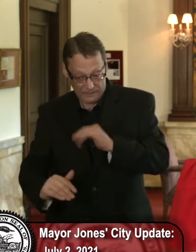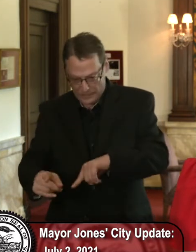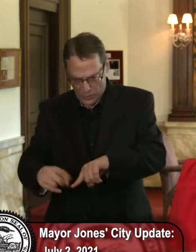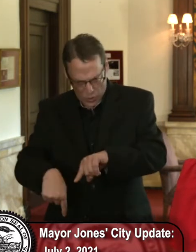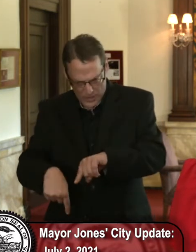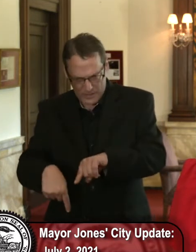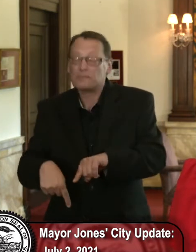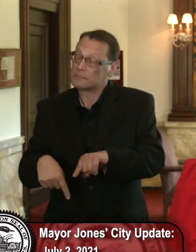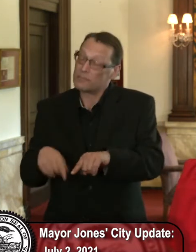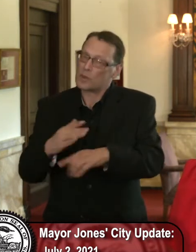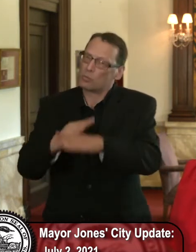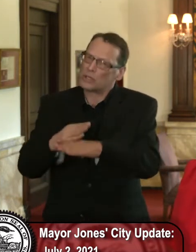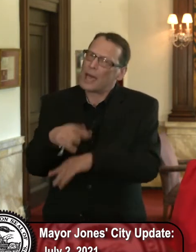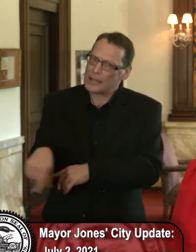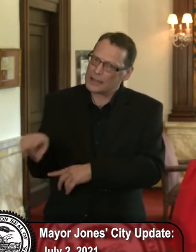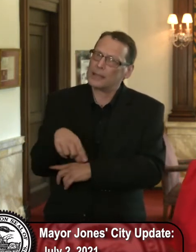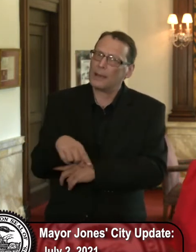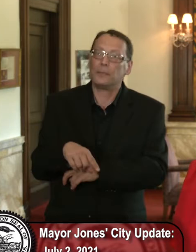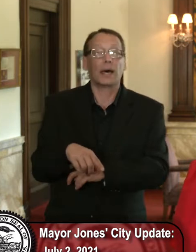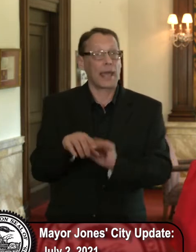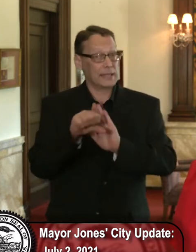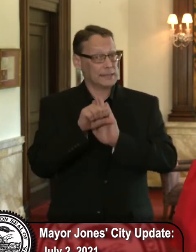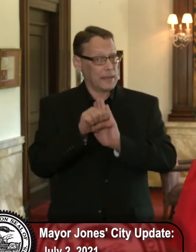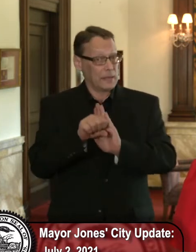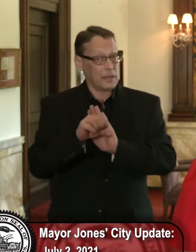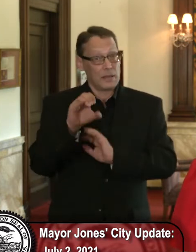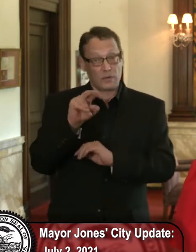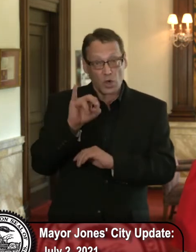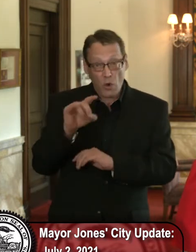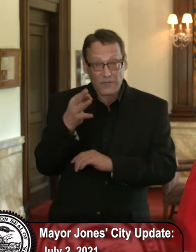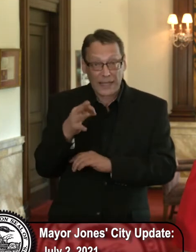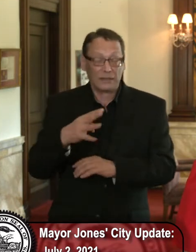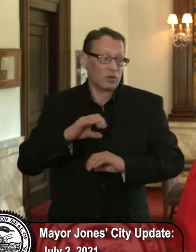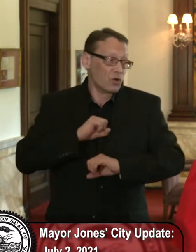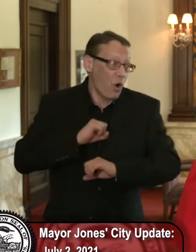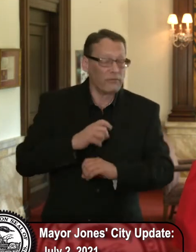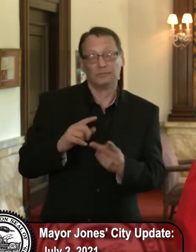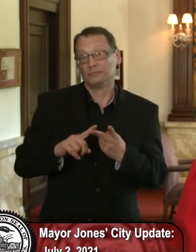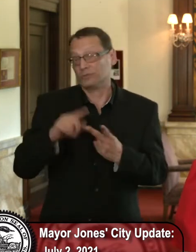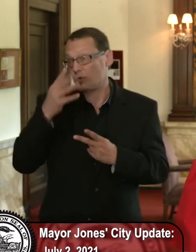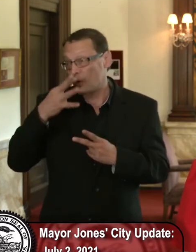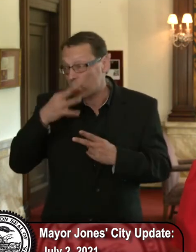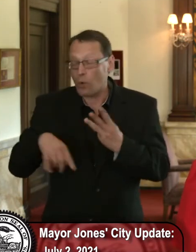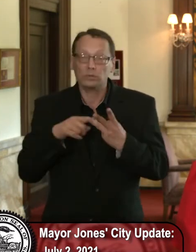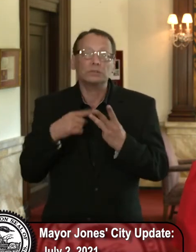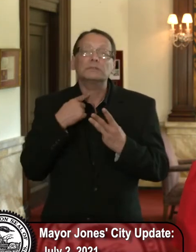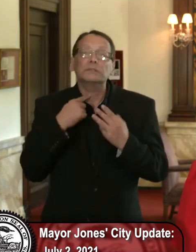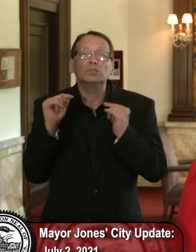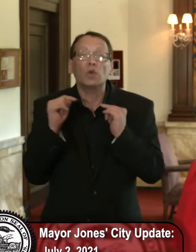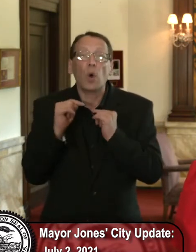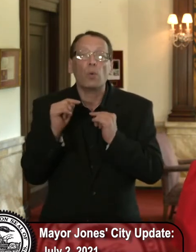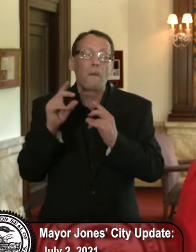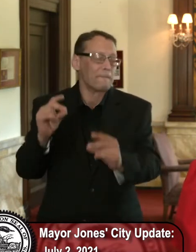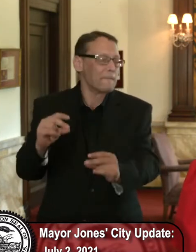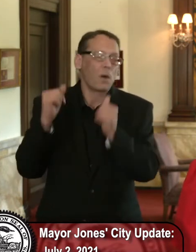yet. If you have symptoms of COVID-19, a cough, runny nose, sore throat, get tested